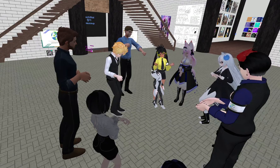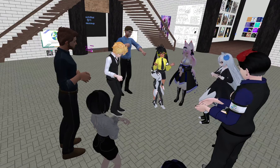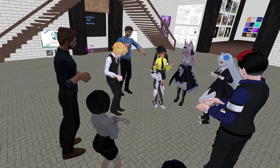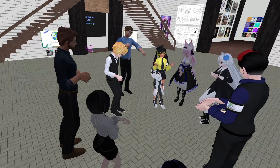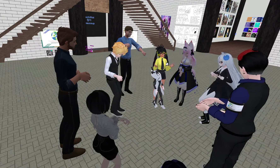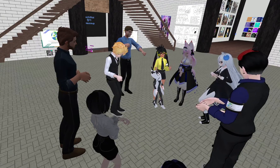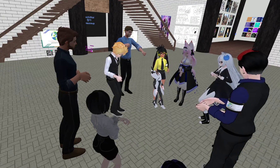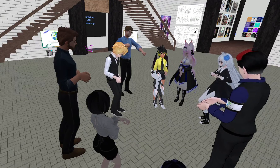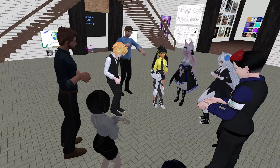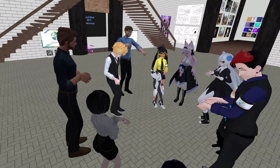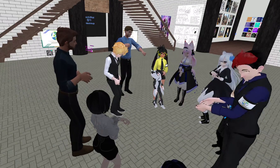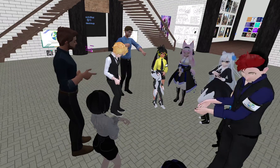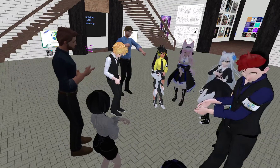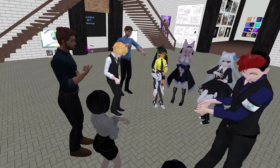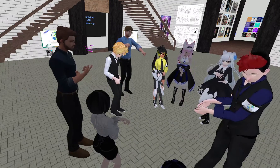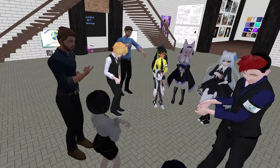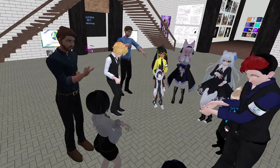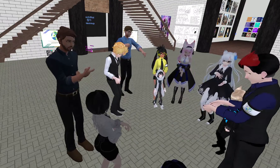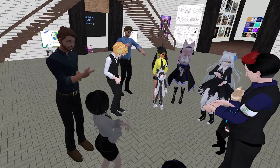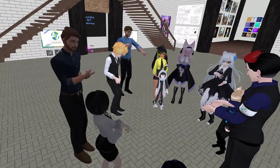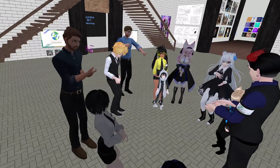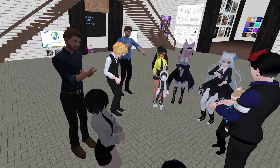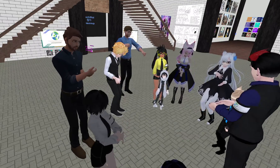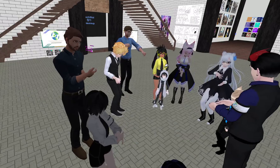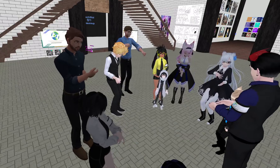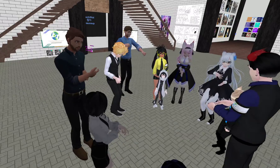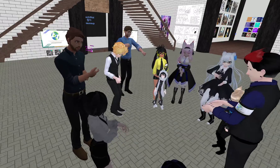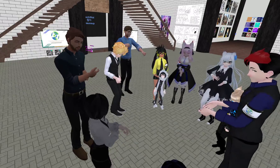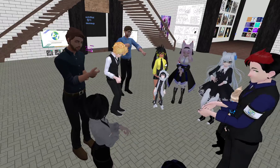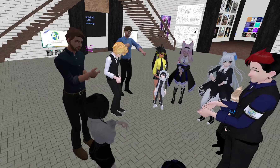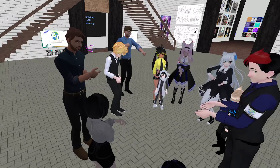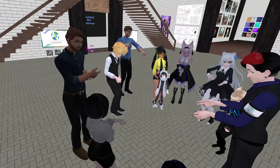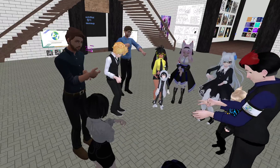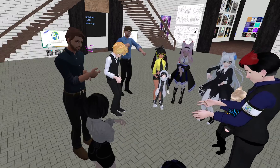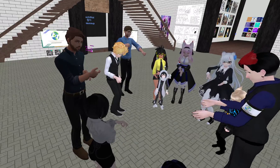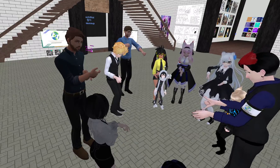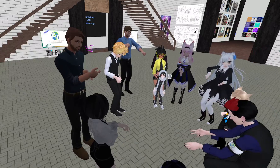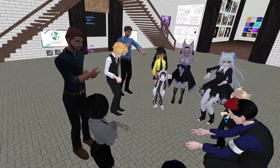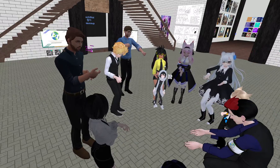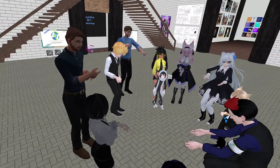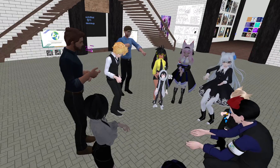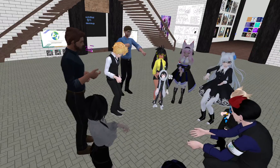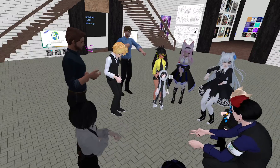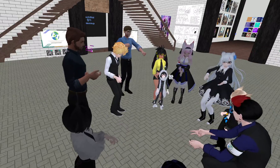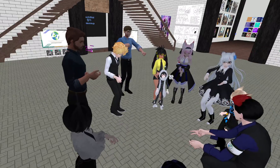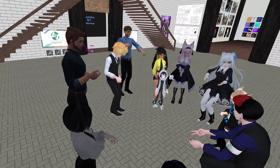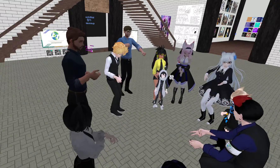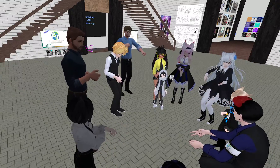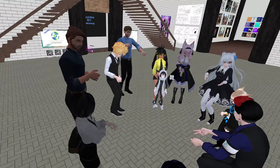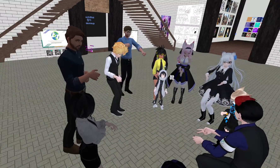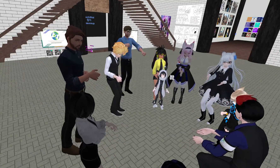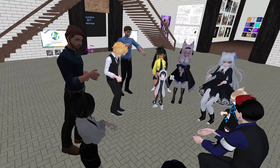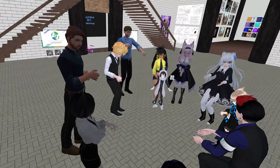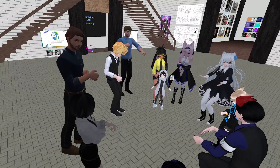movie. Usually you're putting, like in real life, you're putting your thumb between your pinky and your ring